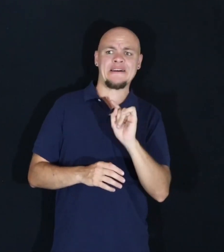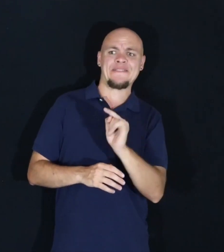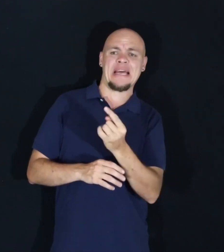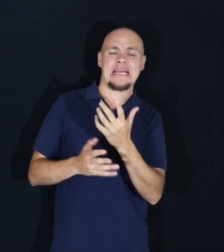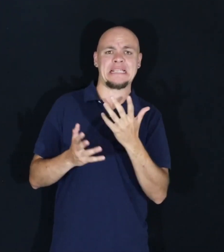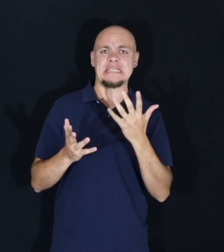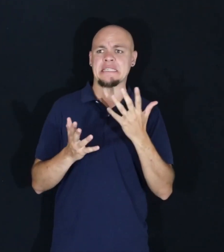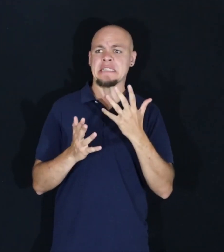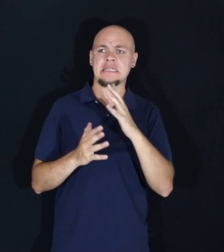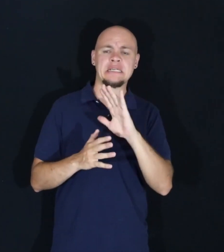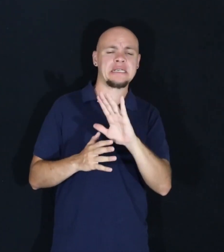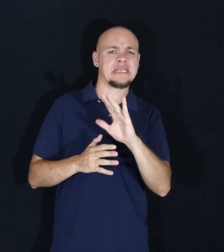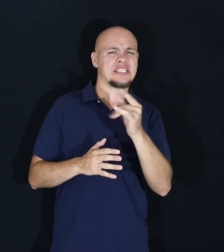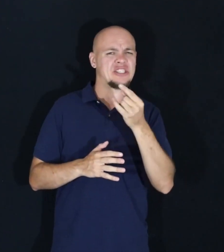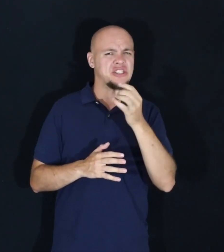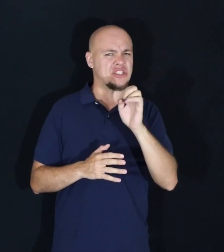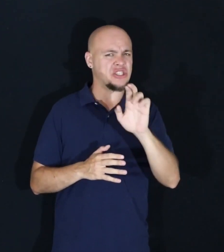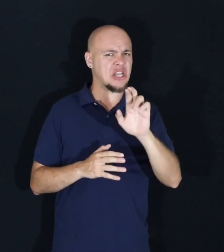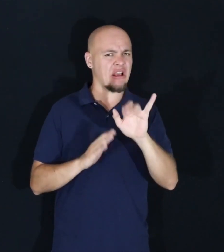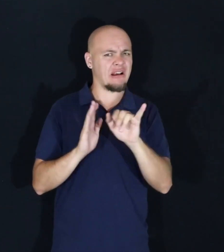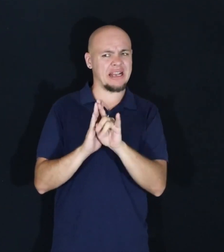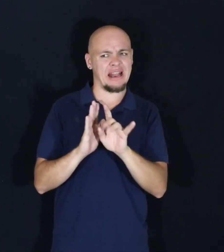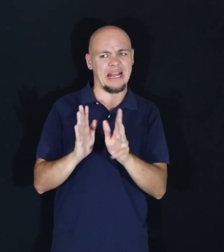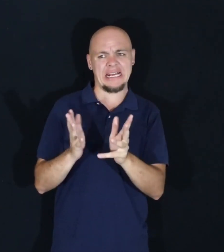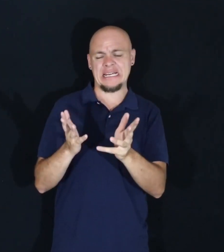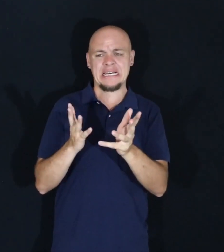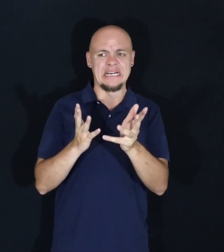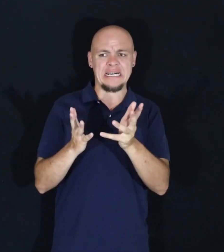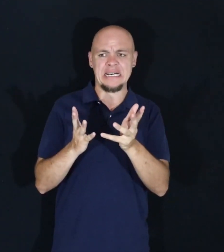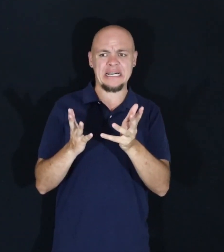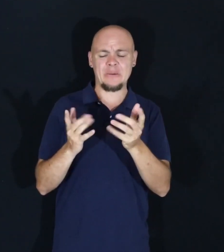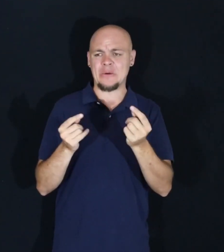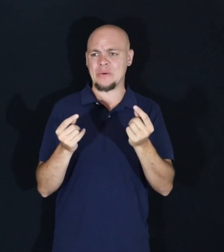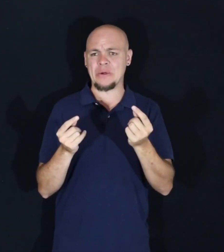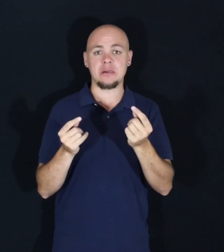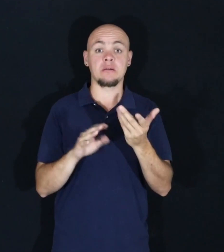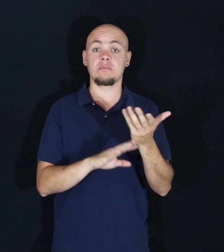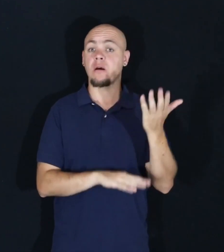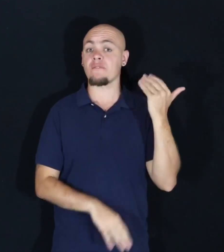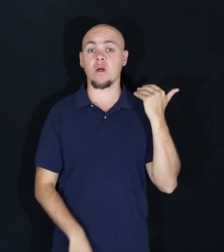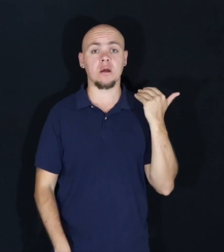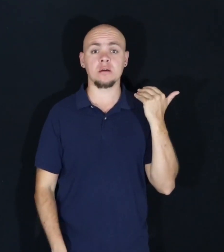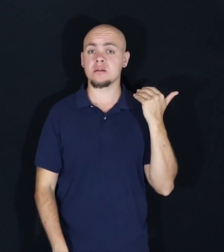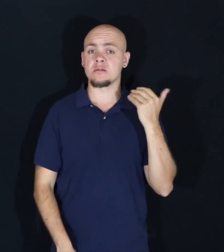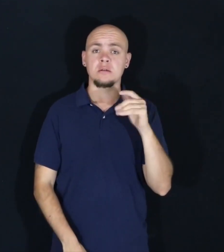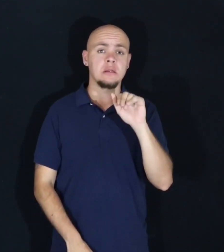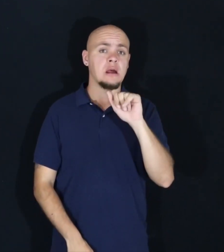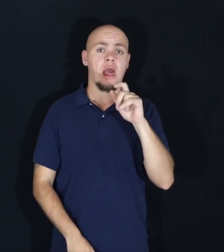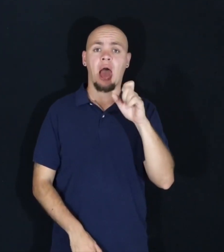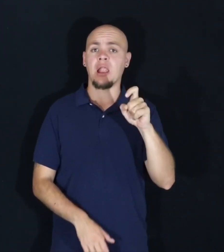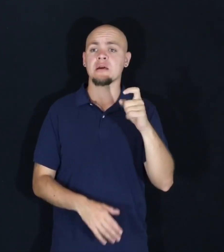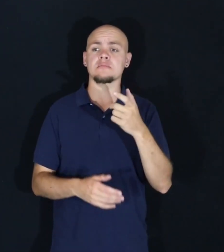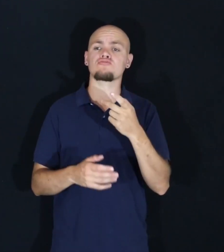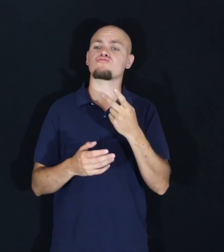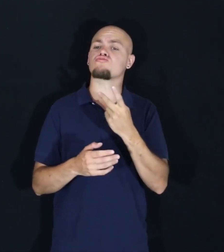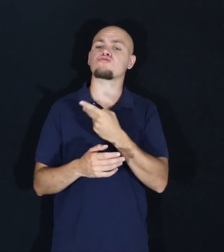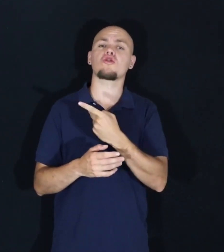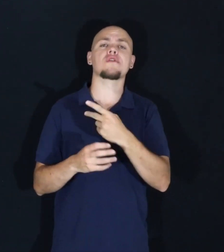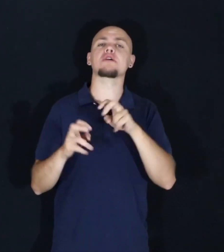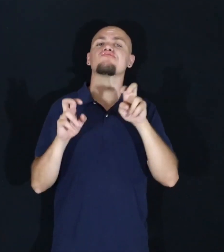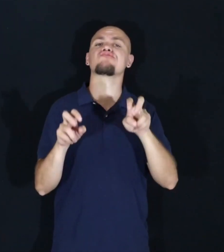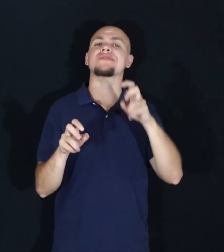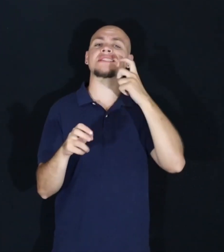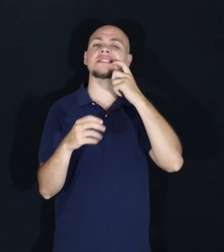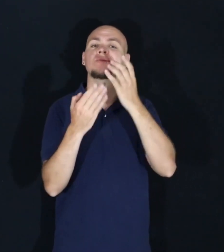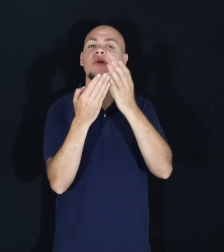or their gender identity in any way. And whereas once Alex and I had sat by the window together, watching